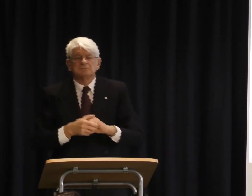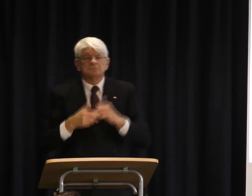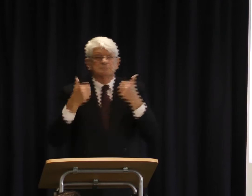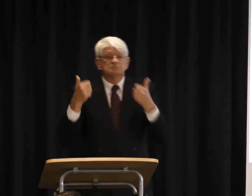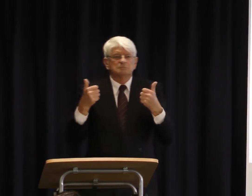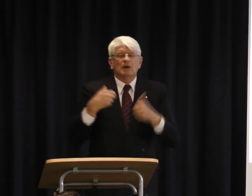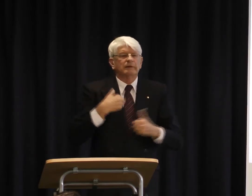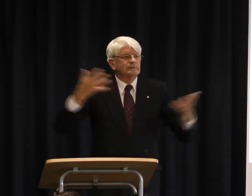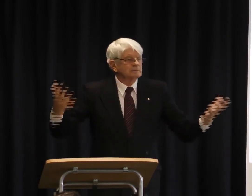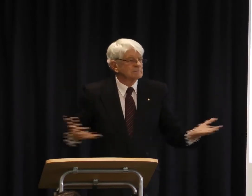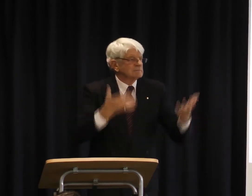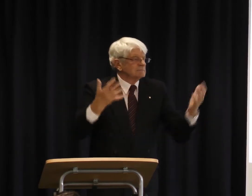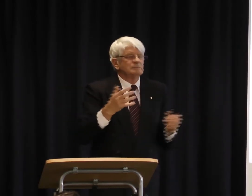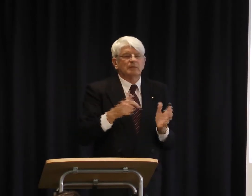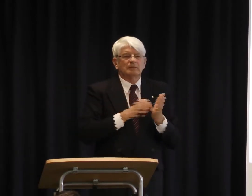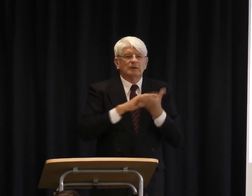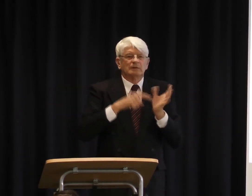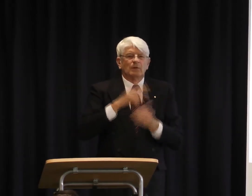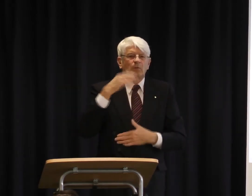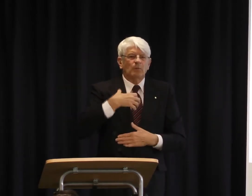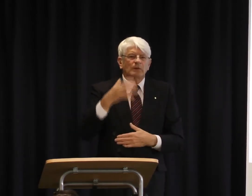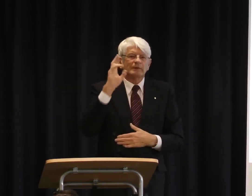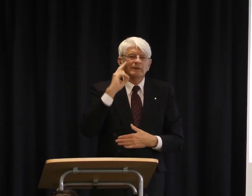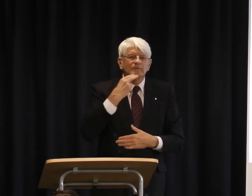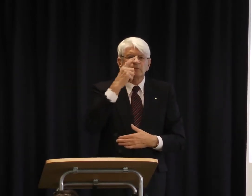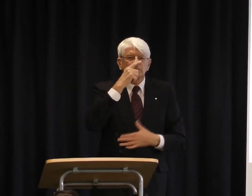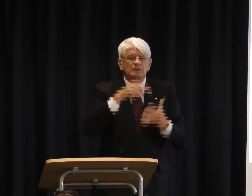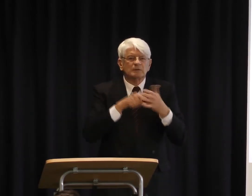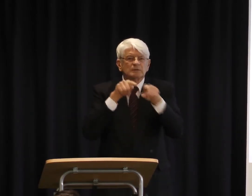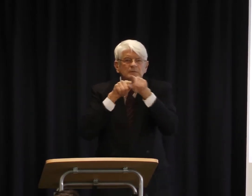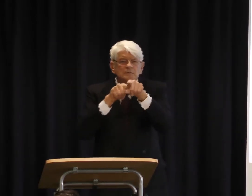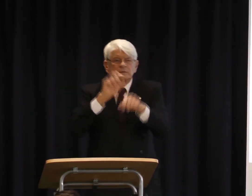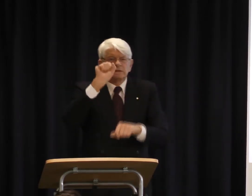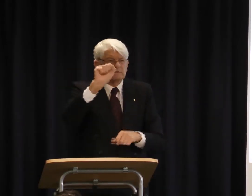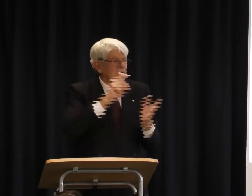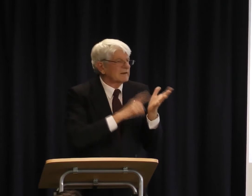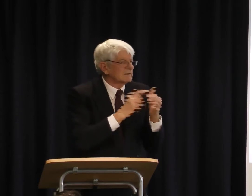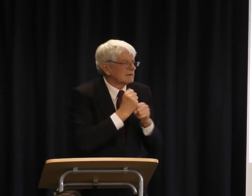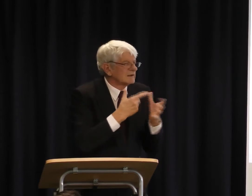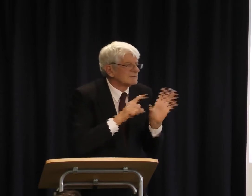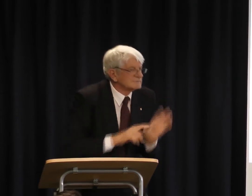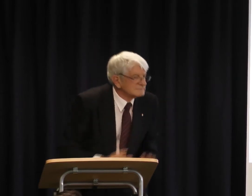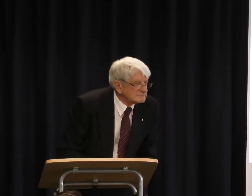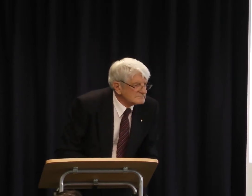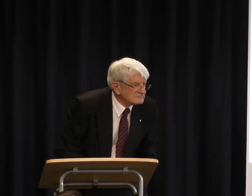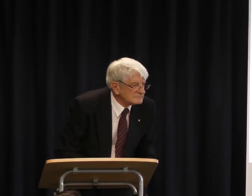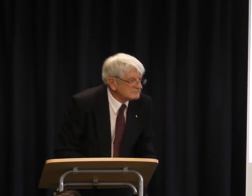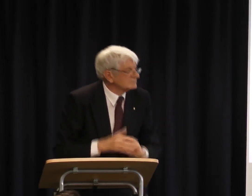John Lovett's name has been added to that honour roll. And we want to see more deaf people following John's footsteps